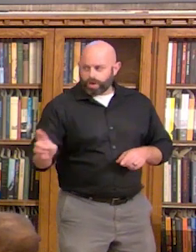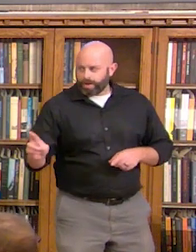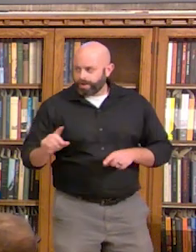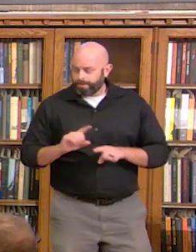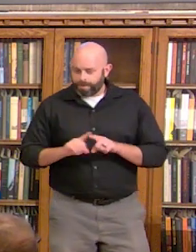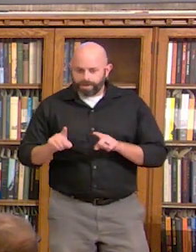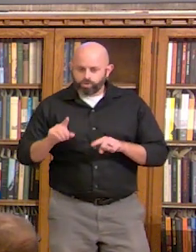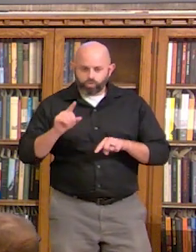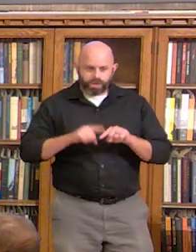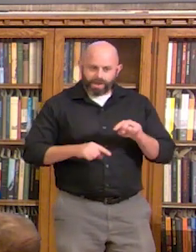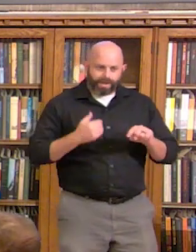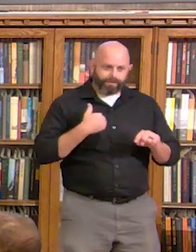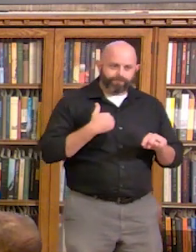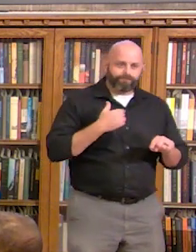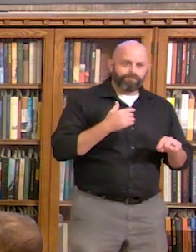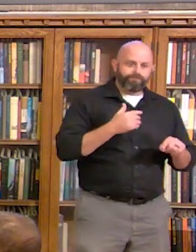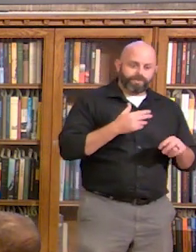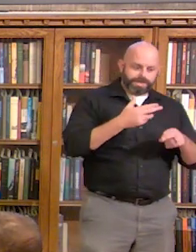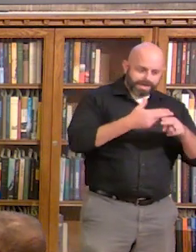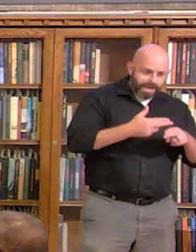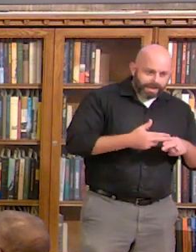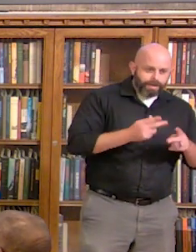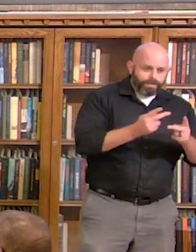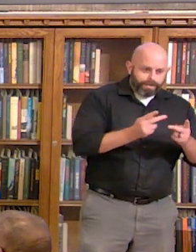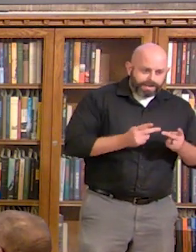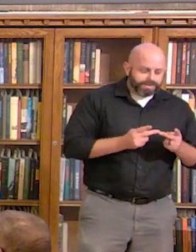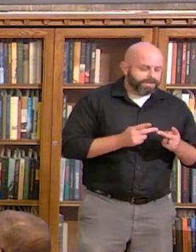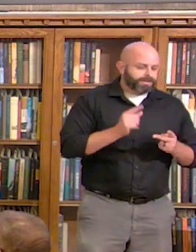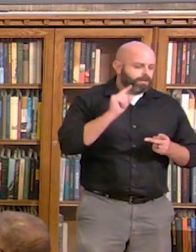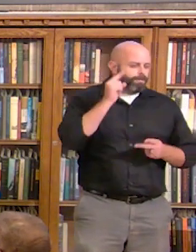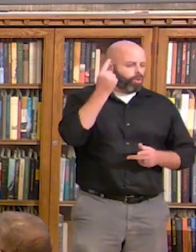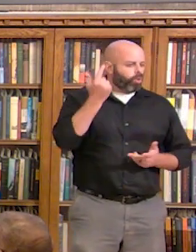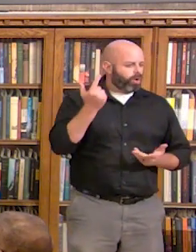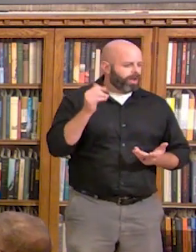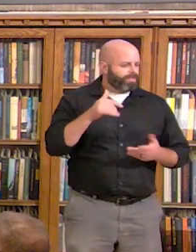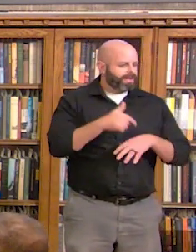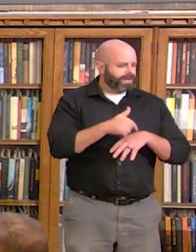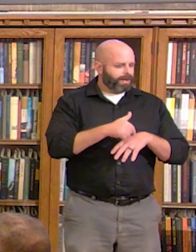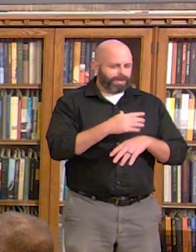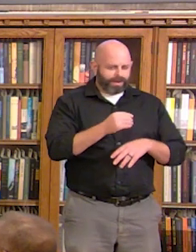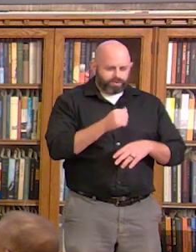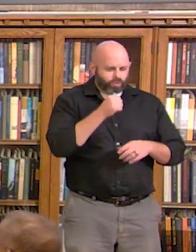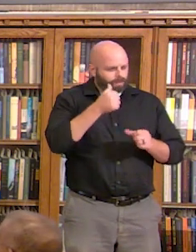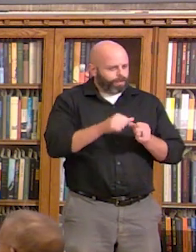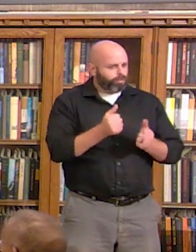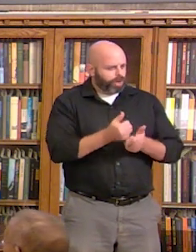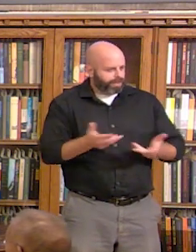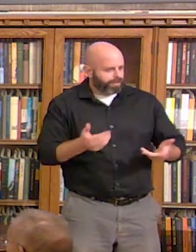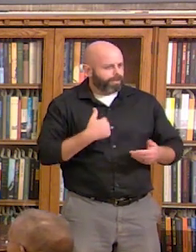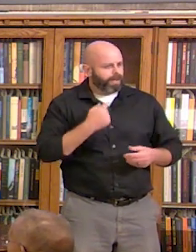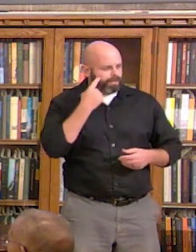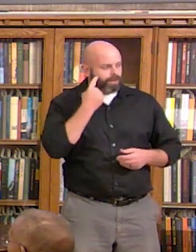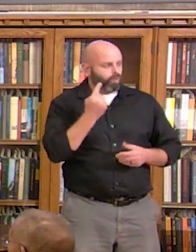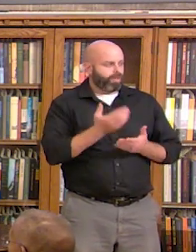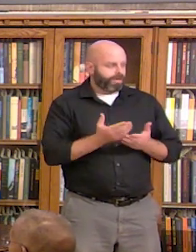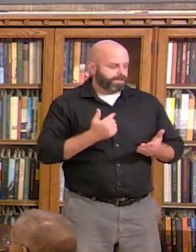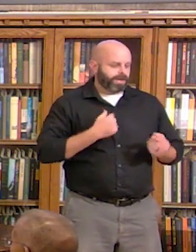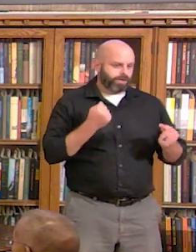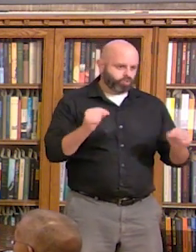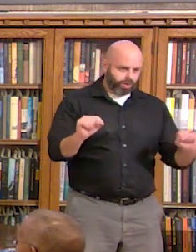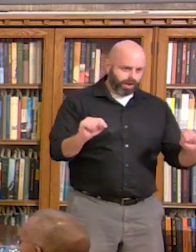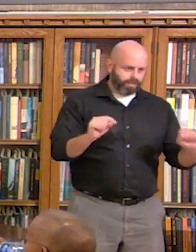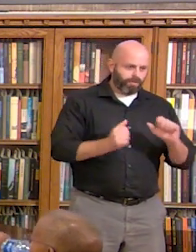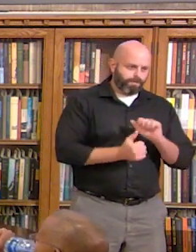you cannot have kids go you know name date place it's boring at that point and you don't remember anything because I think one of the things I try